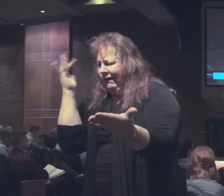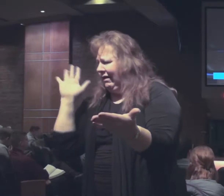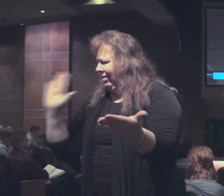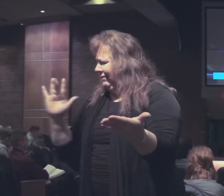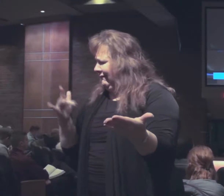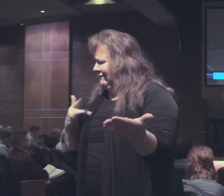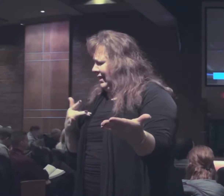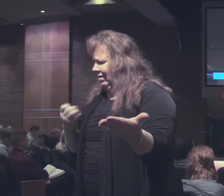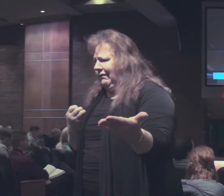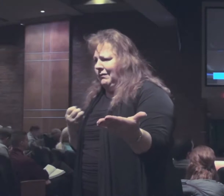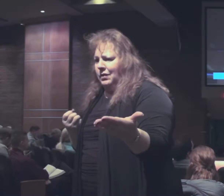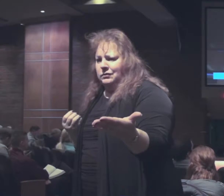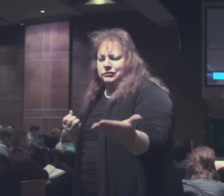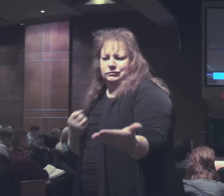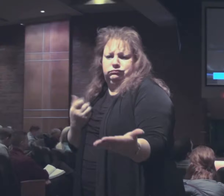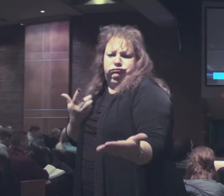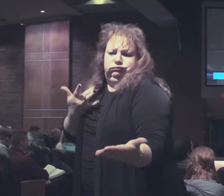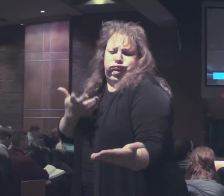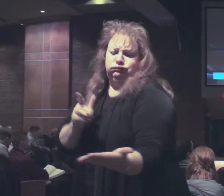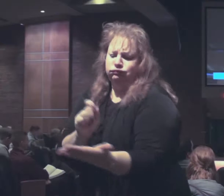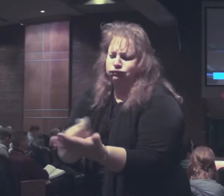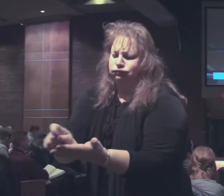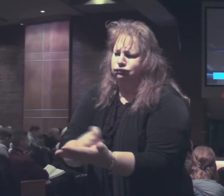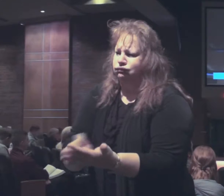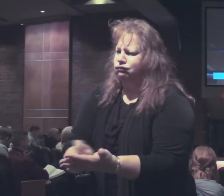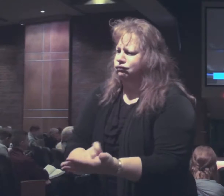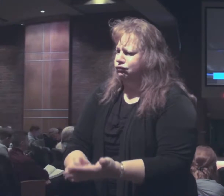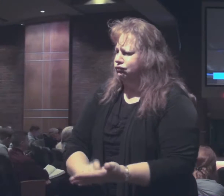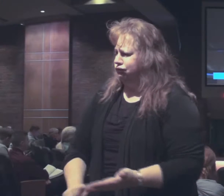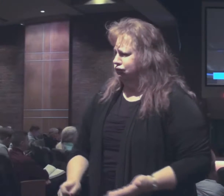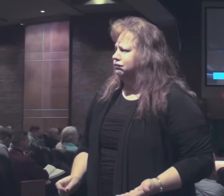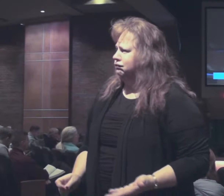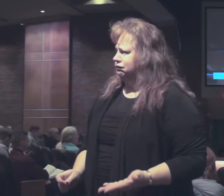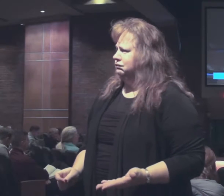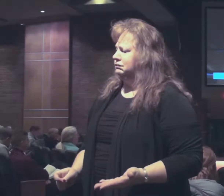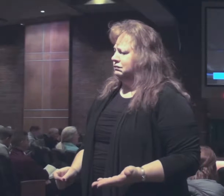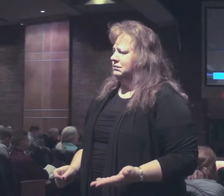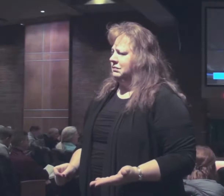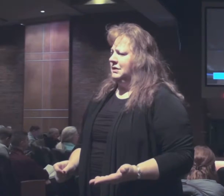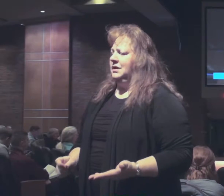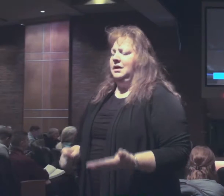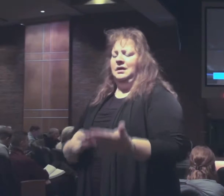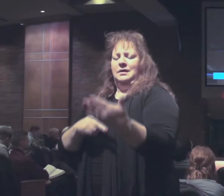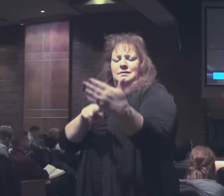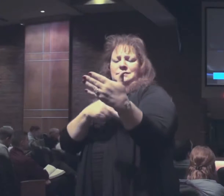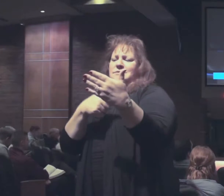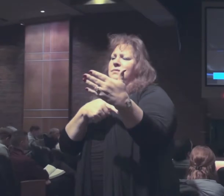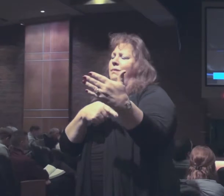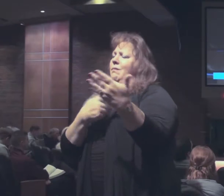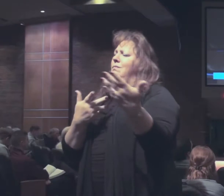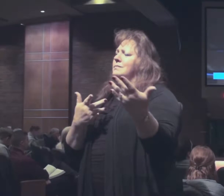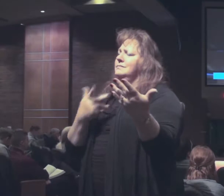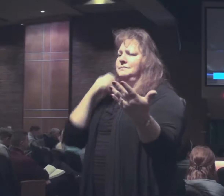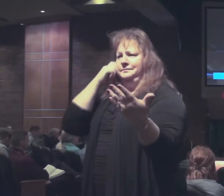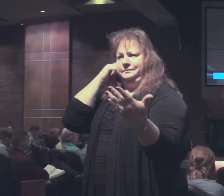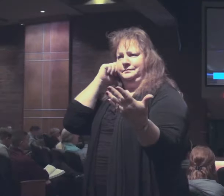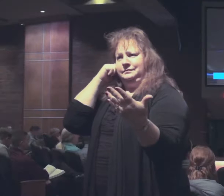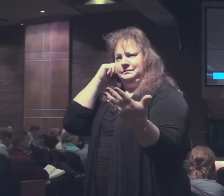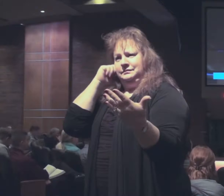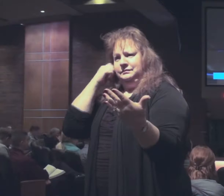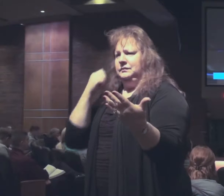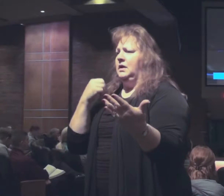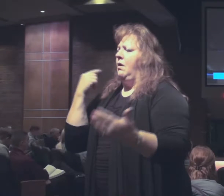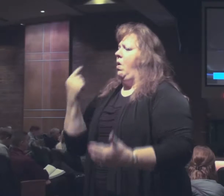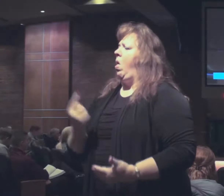and the feelings of the writers. And in the Psalms, these emotions